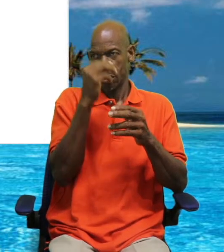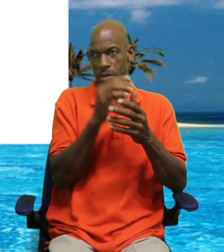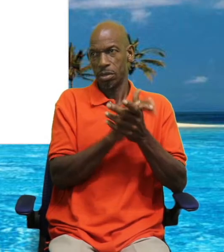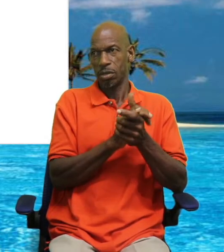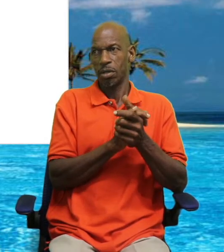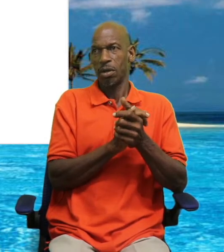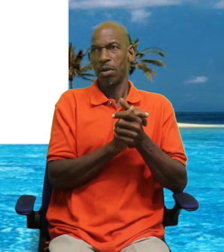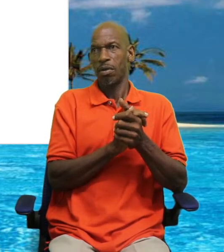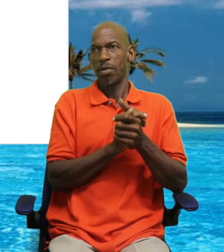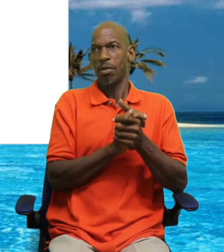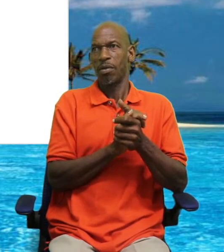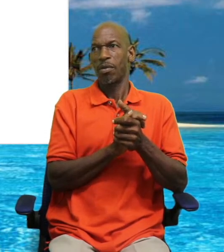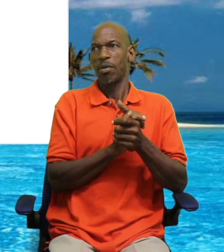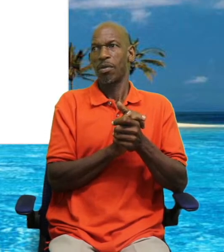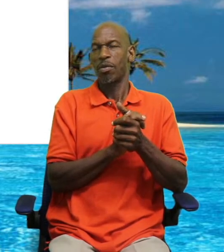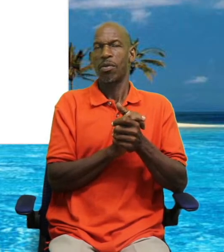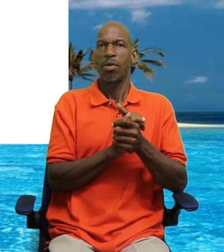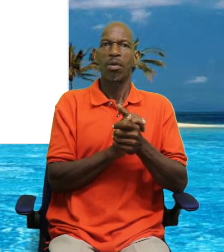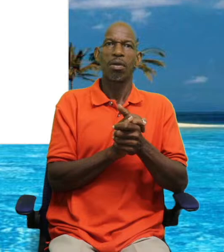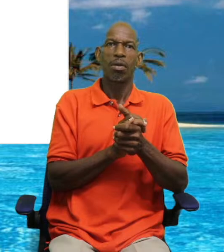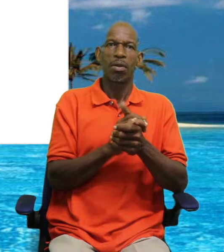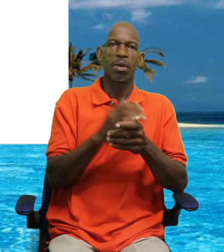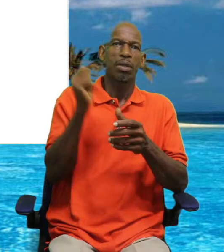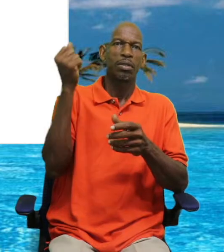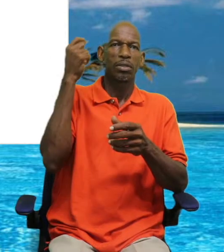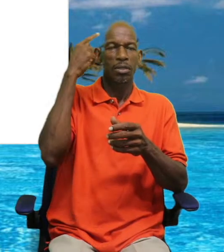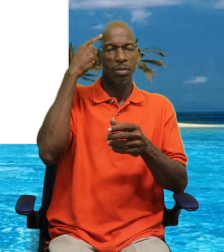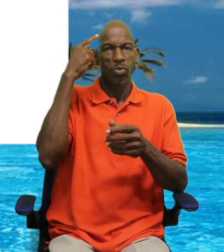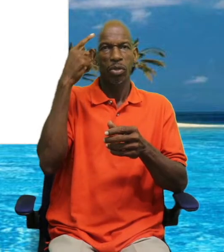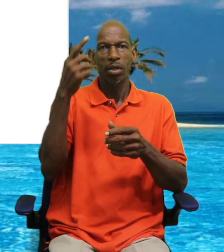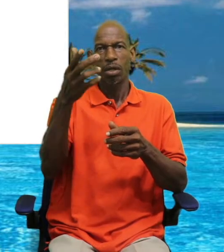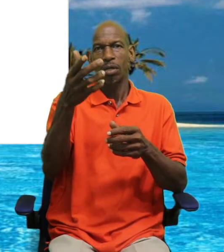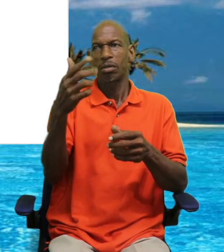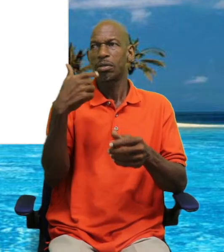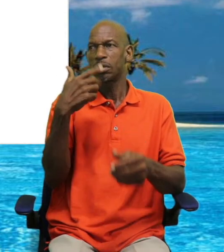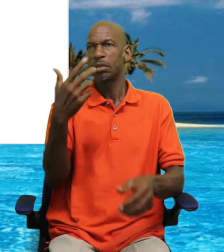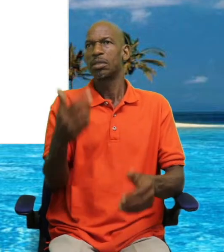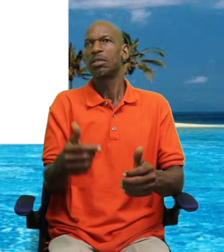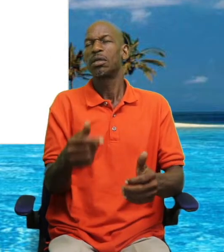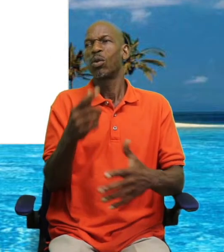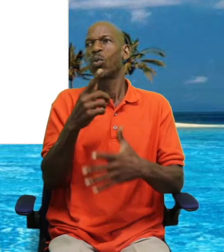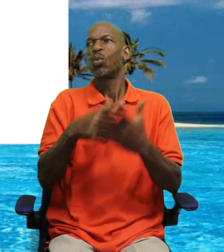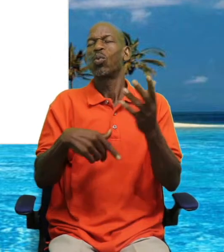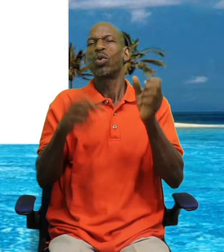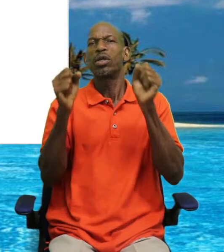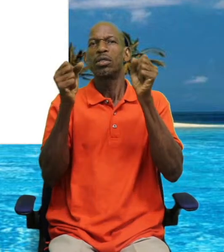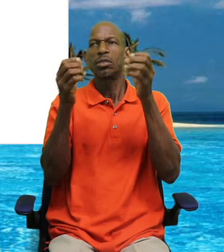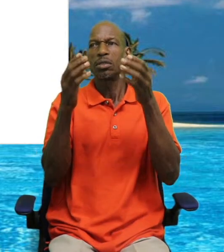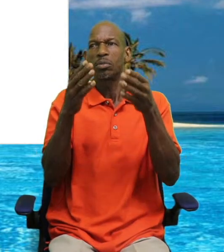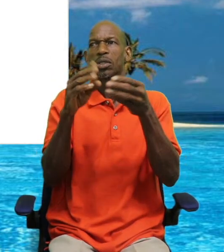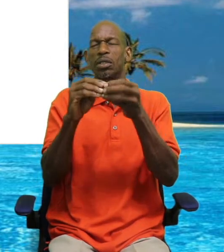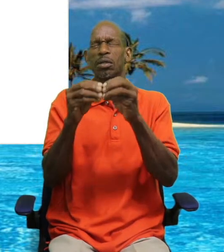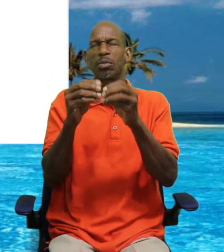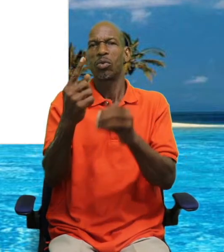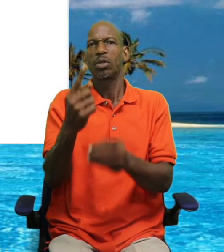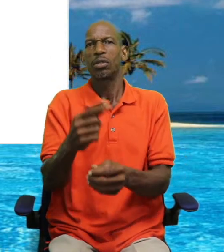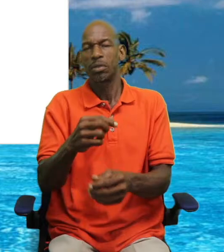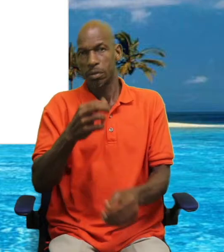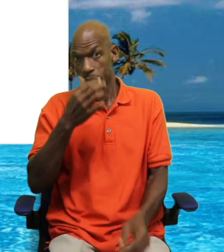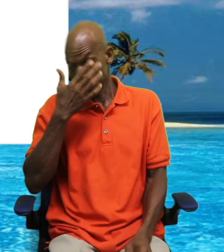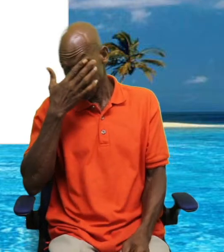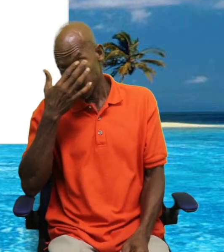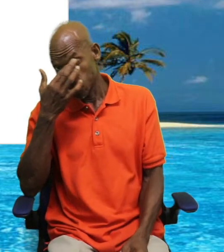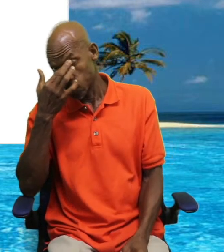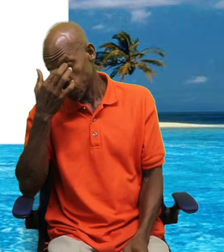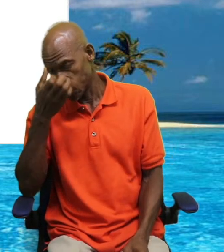questions. So we're starting with Sabriki, since she wasn't here at the beginning. What is the subject in number one? Sabriki, what